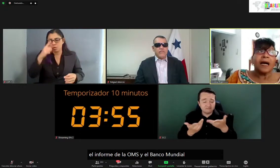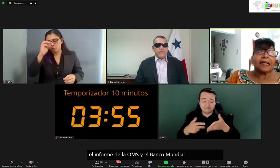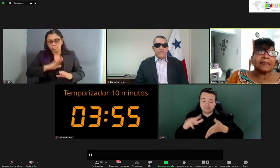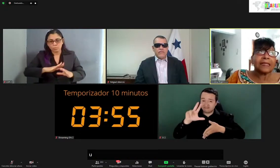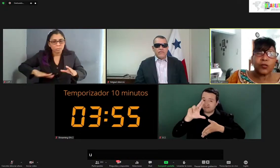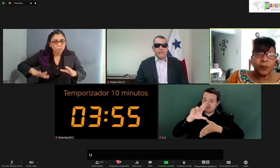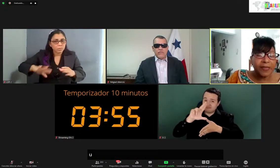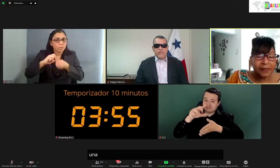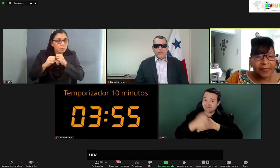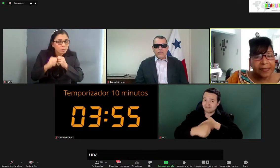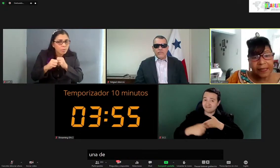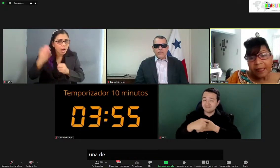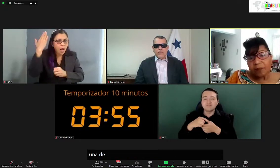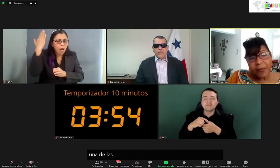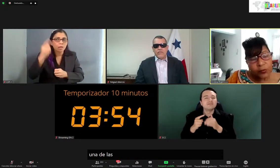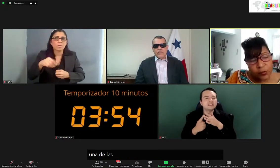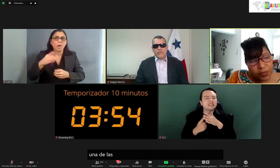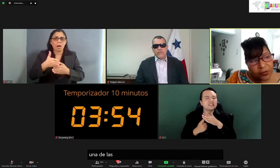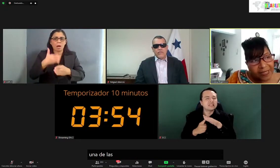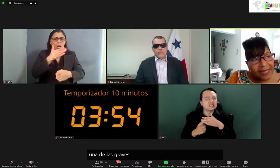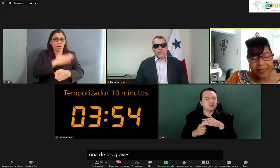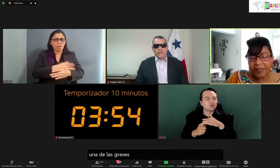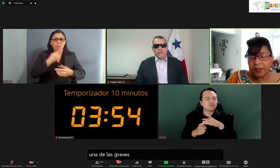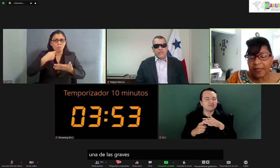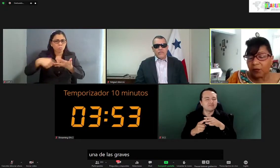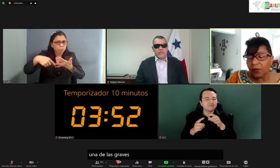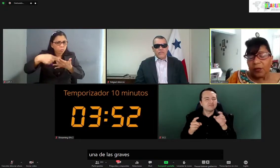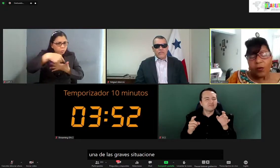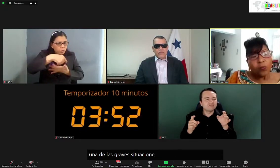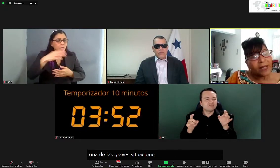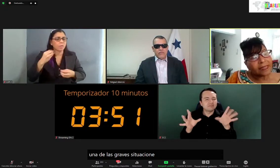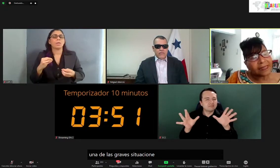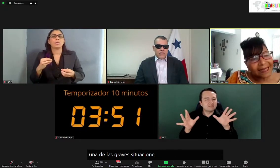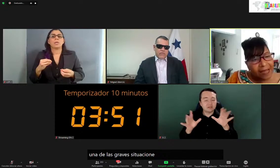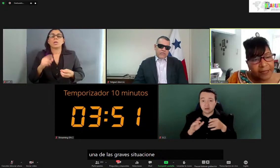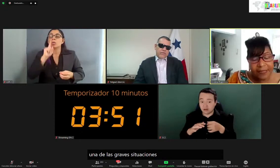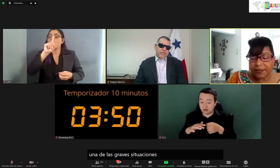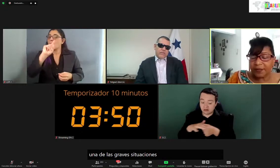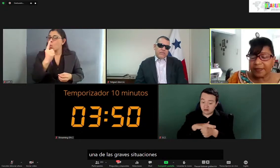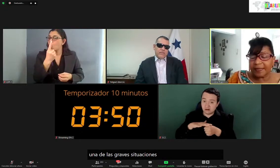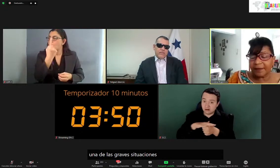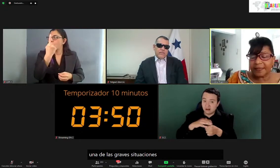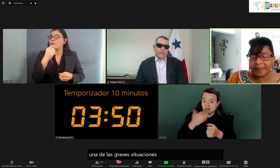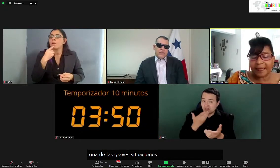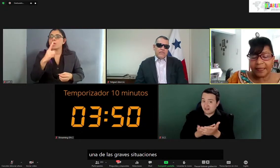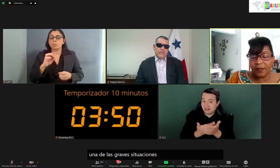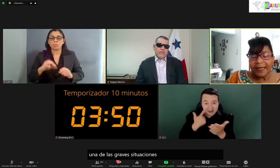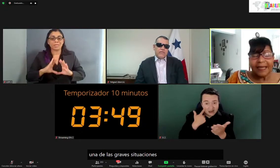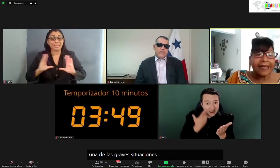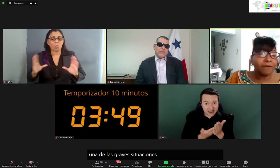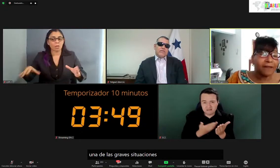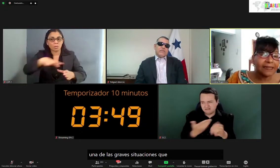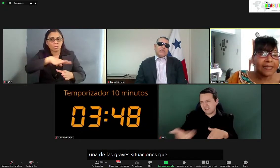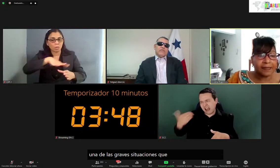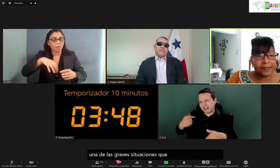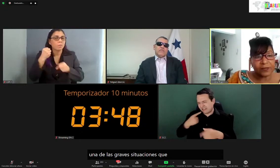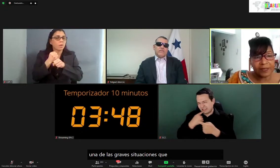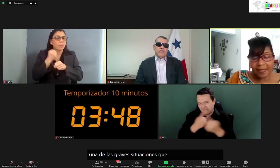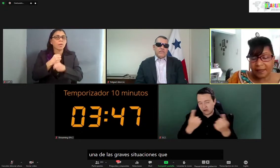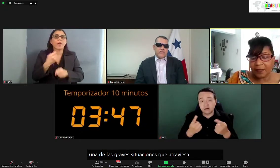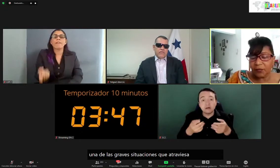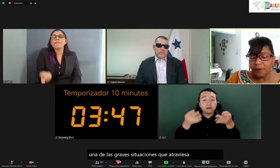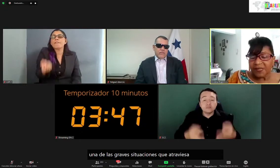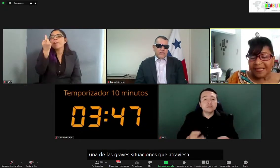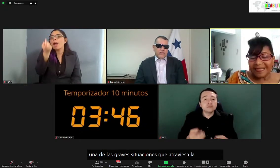great situations and it was discussed before but i want to talk about this again one of the